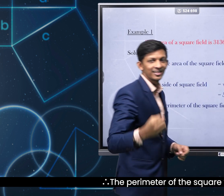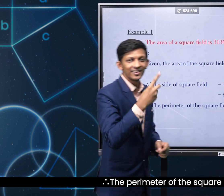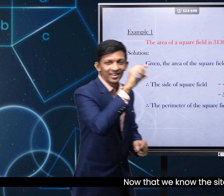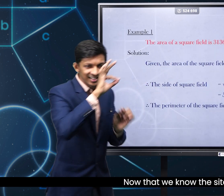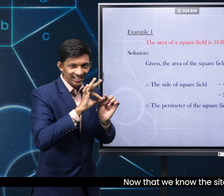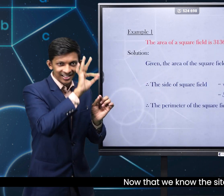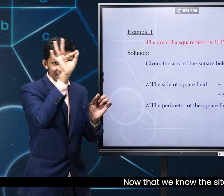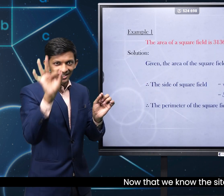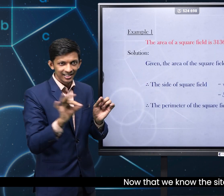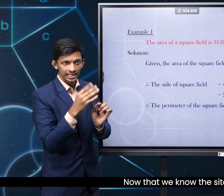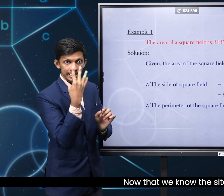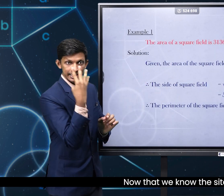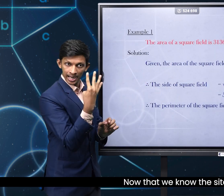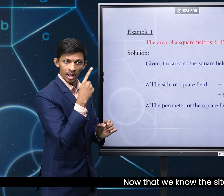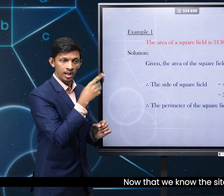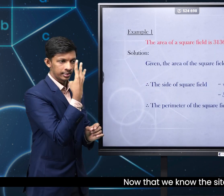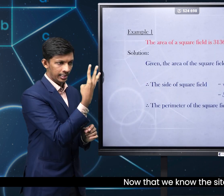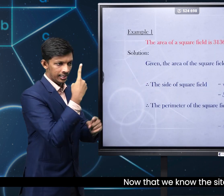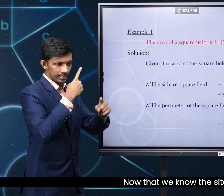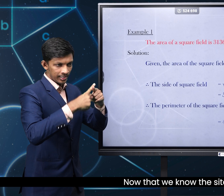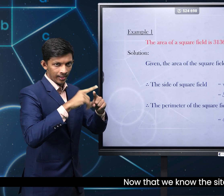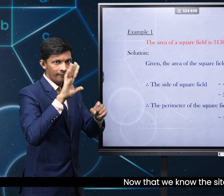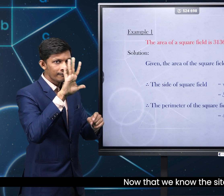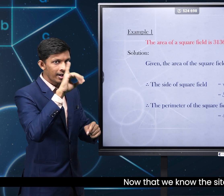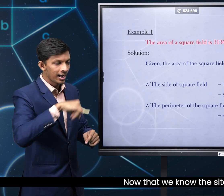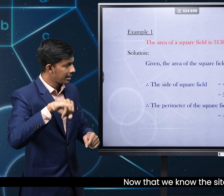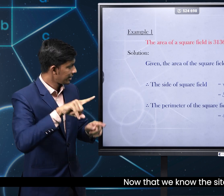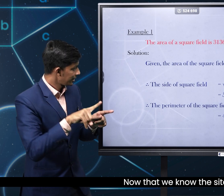Now that we know the side, 4 into 56.